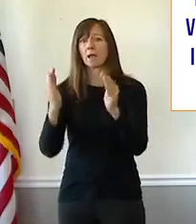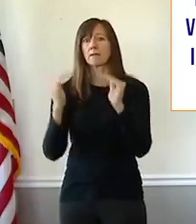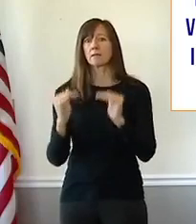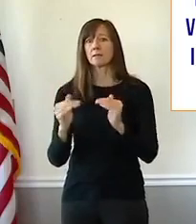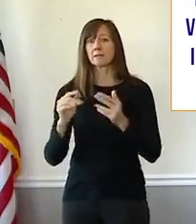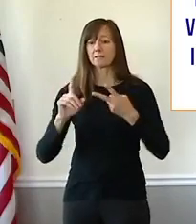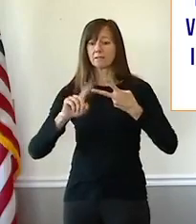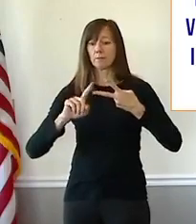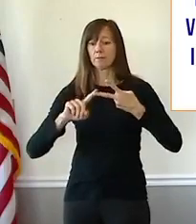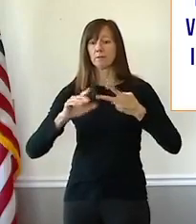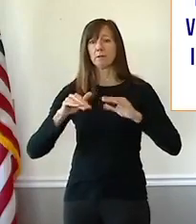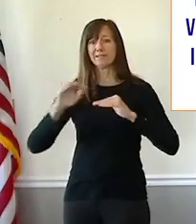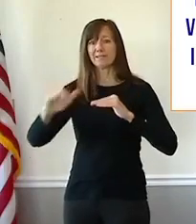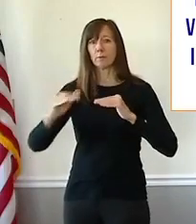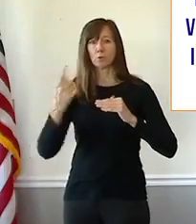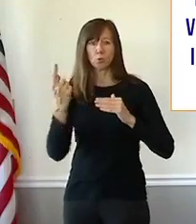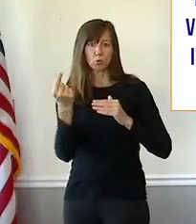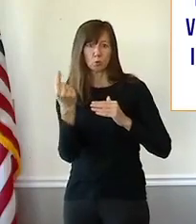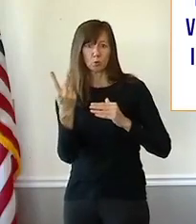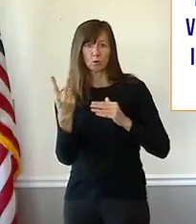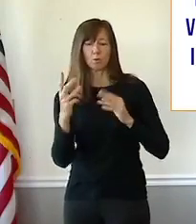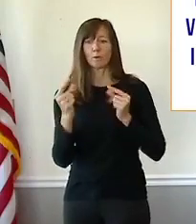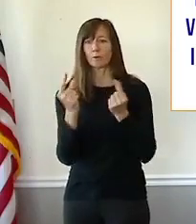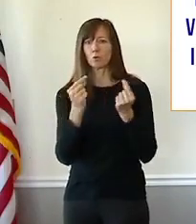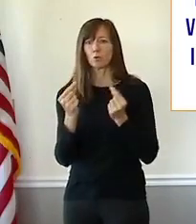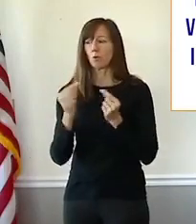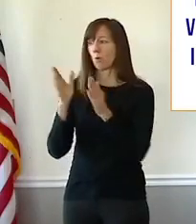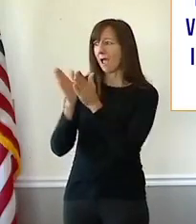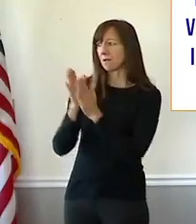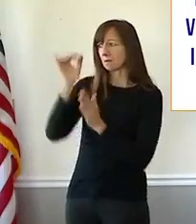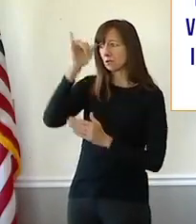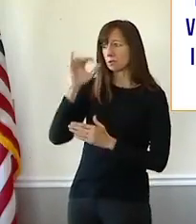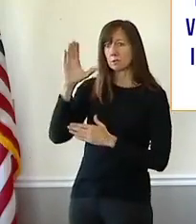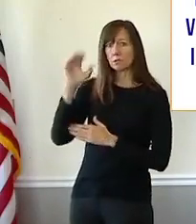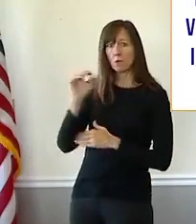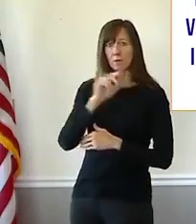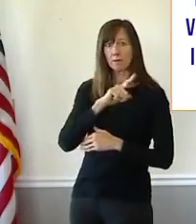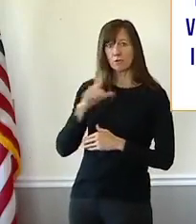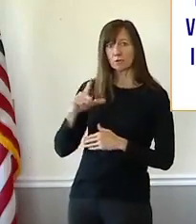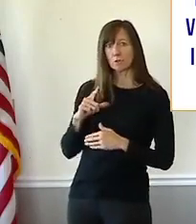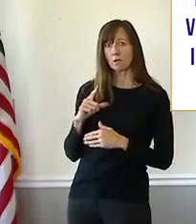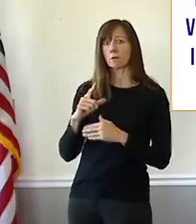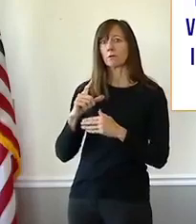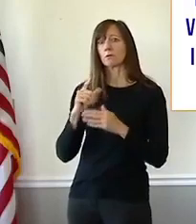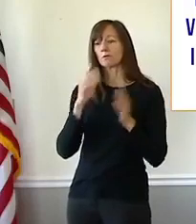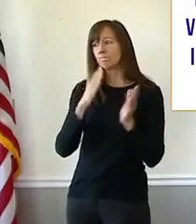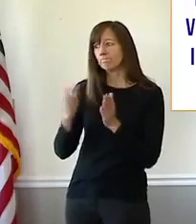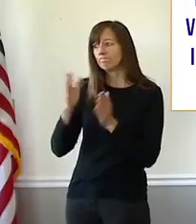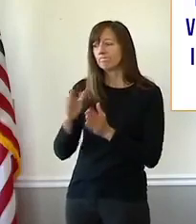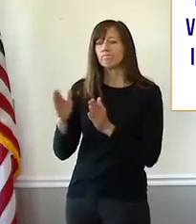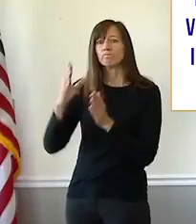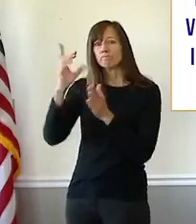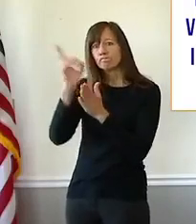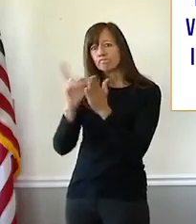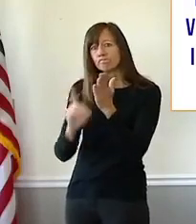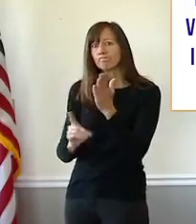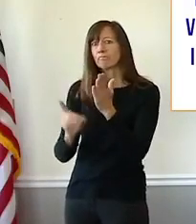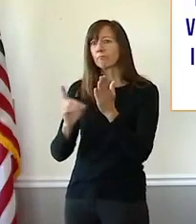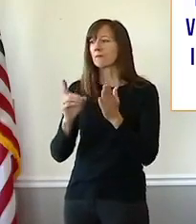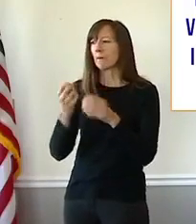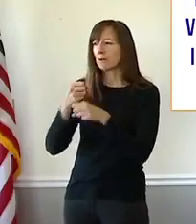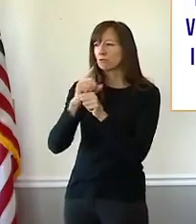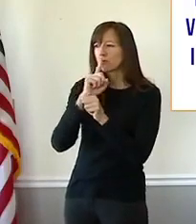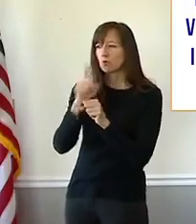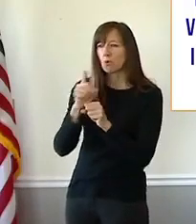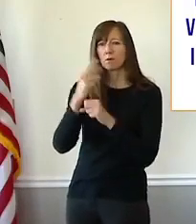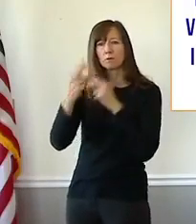to design the entire facility and develop Friends of the Preserve effort to make sure that we're